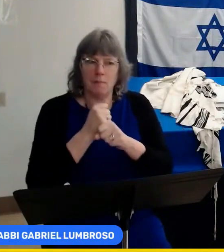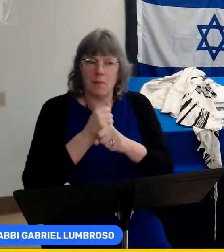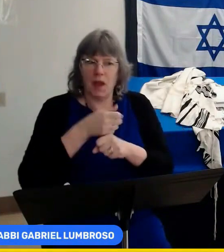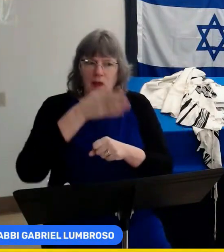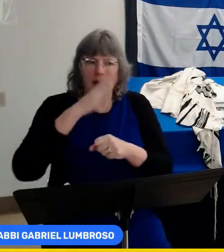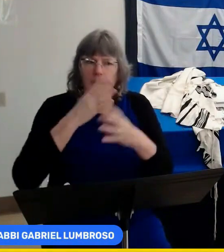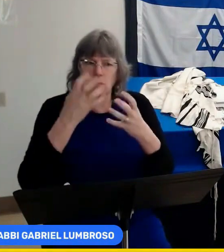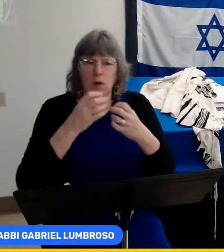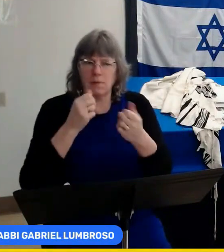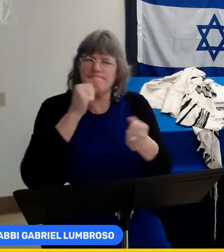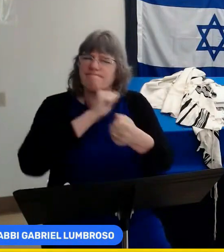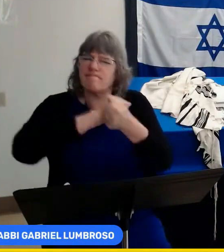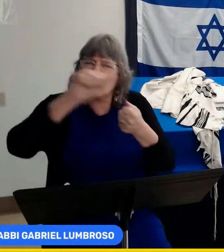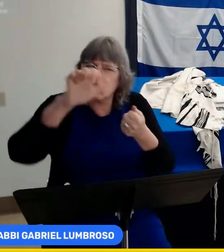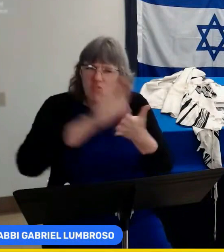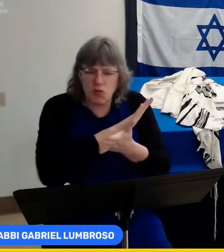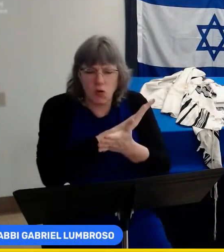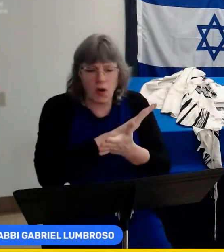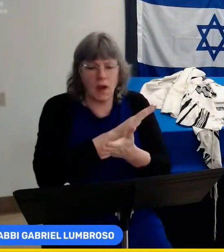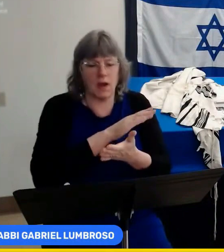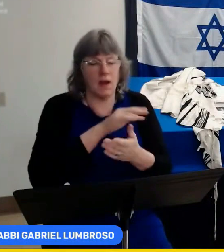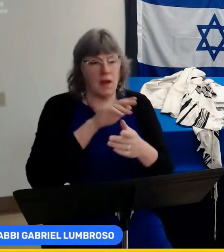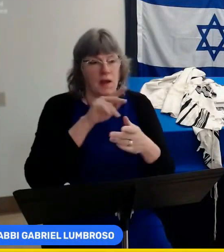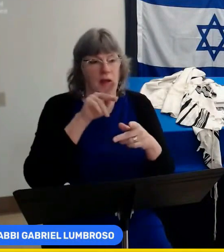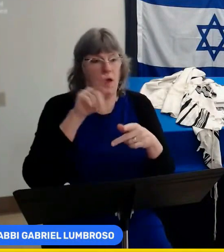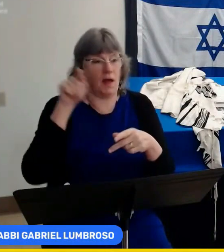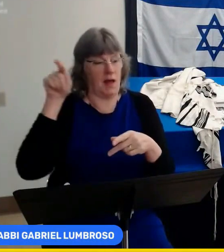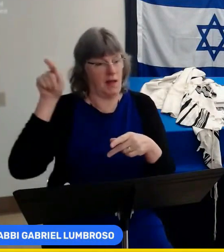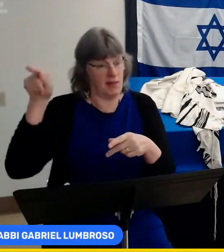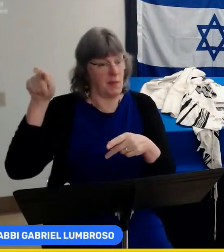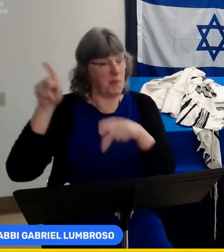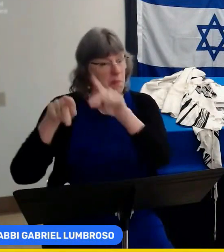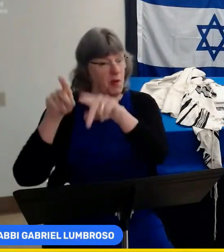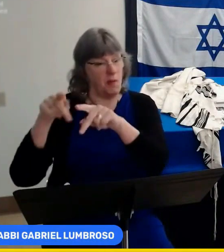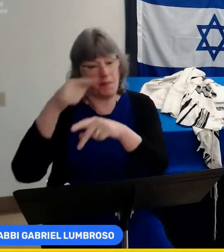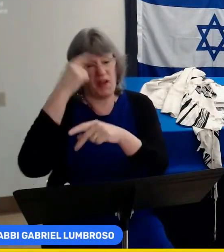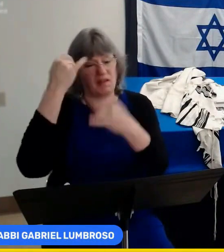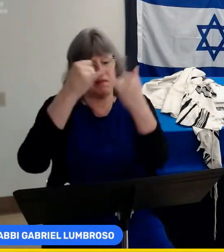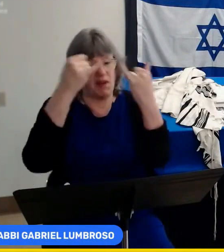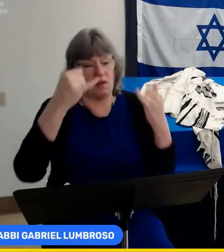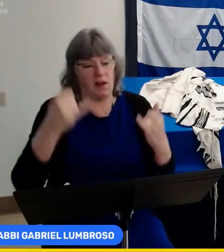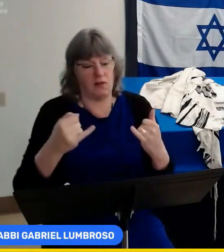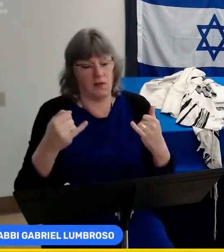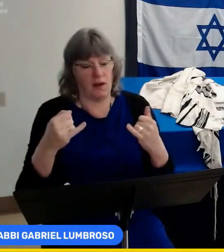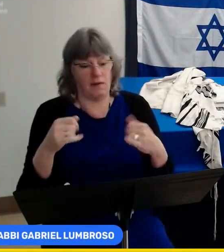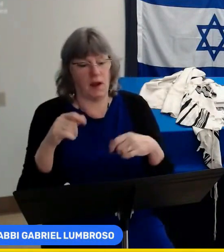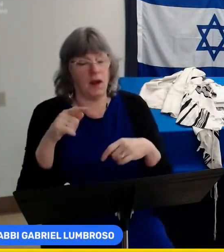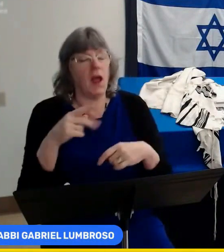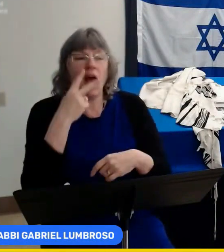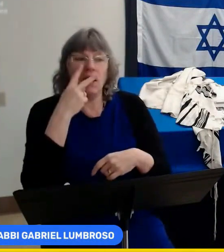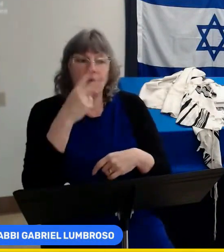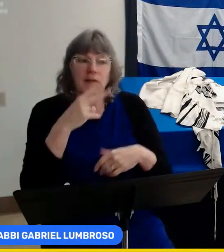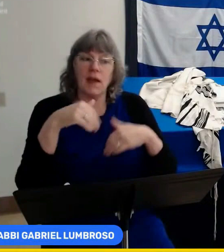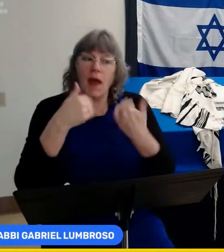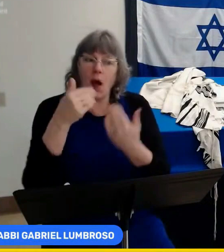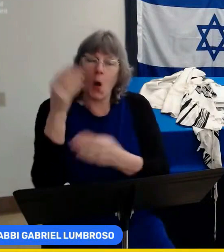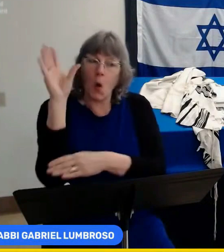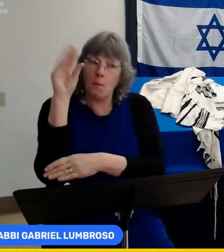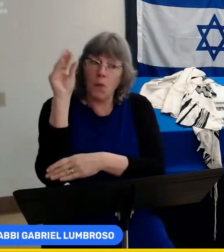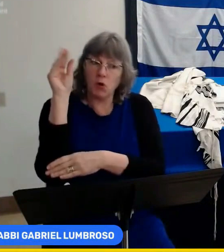smashed. We learned how Moshe pleaded for Israel, how Hashem